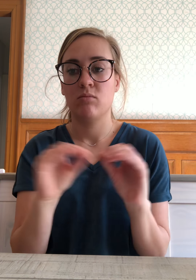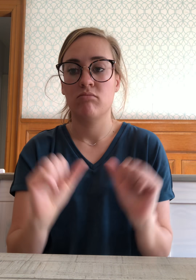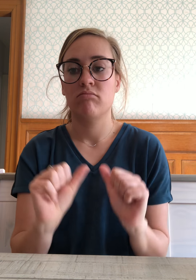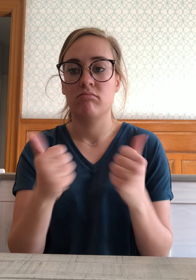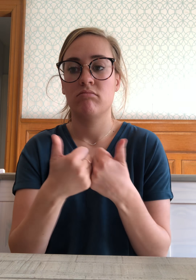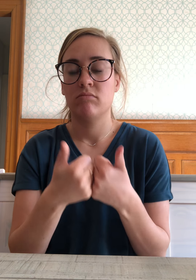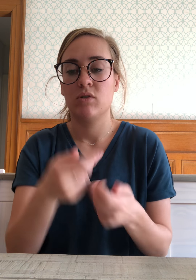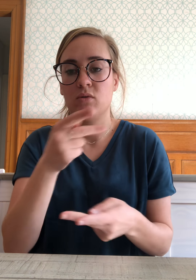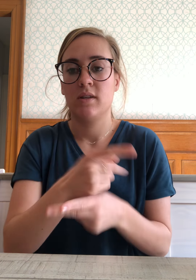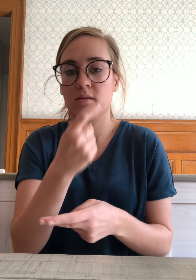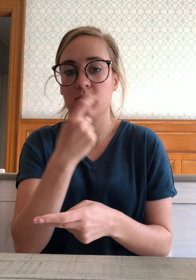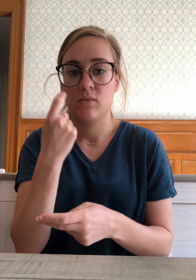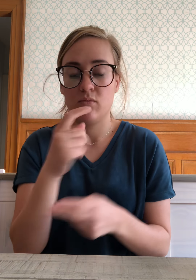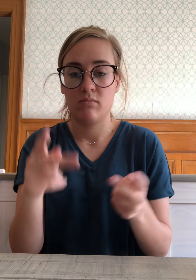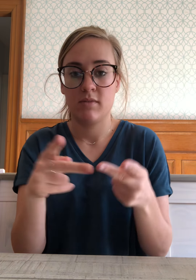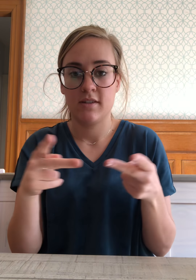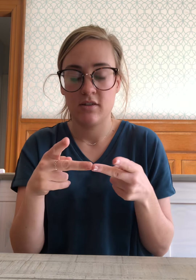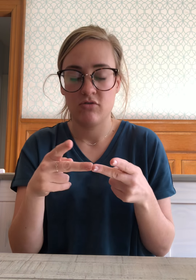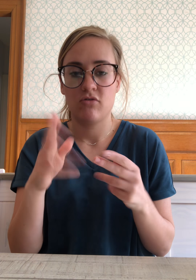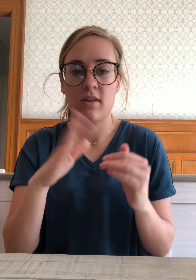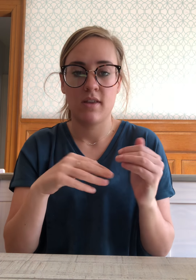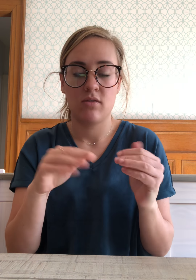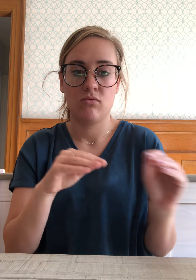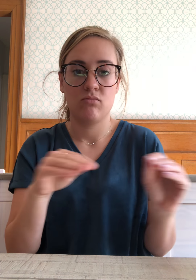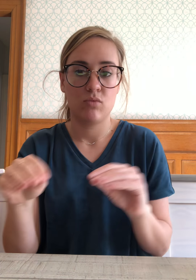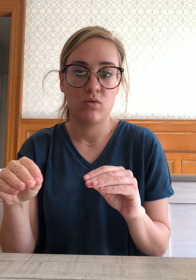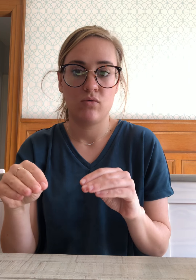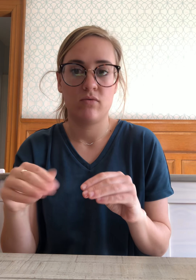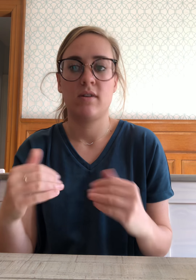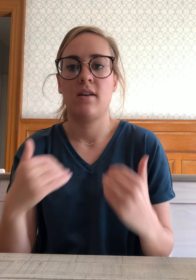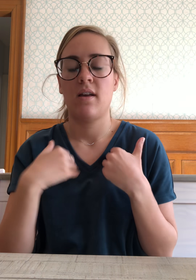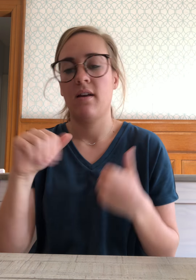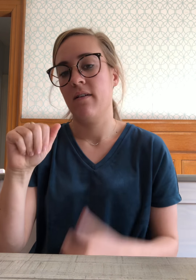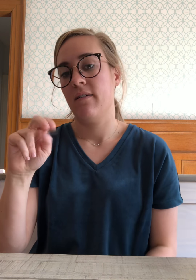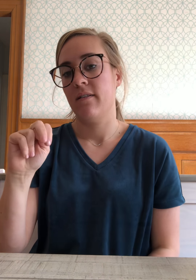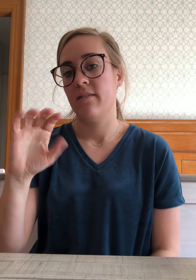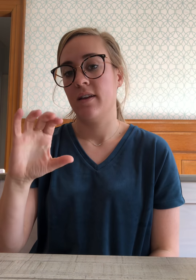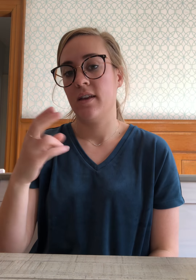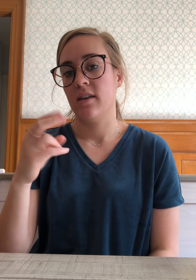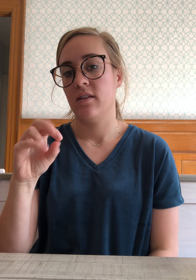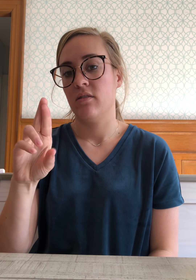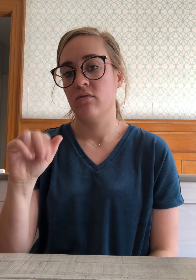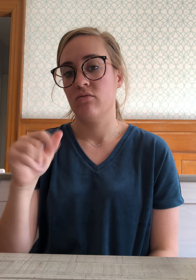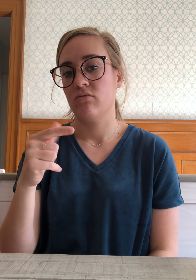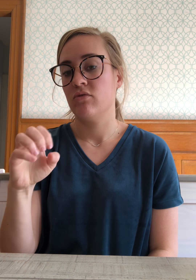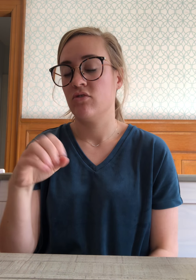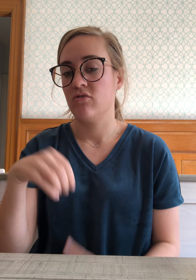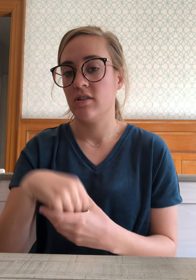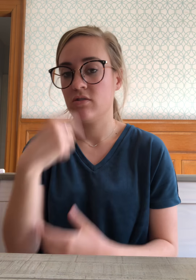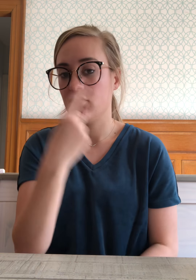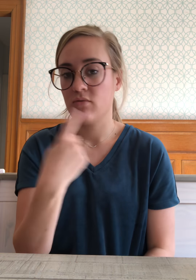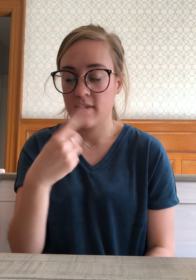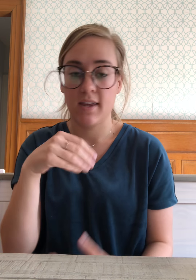than to actually move them. We have anchorage intraorally, anchorage within the mouth. We